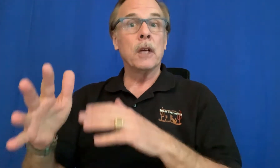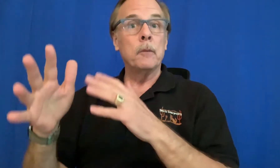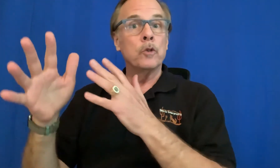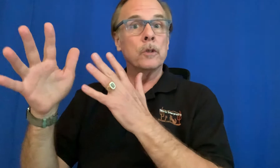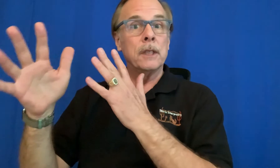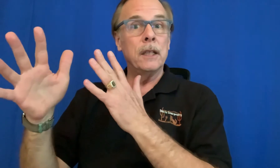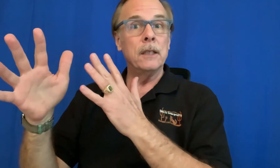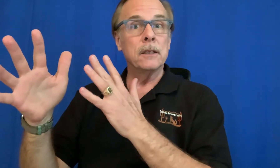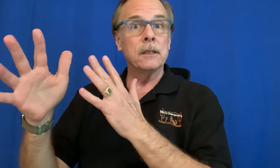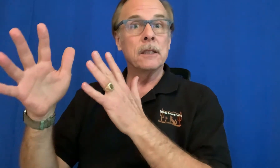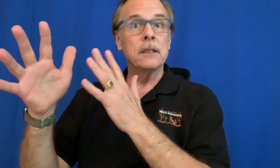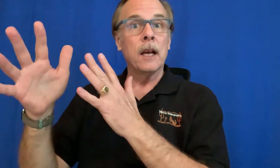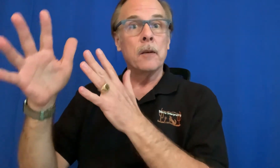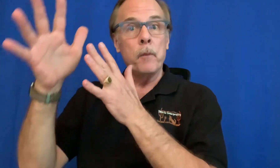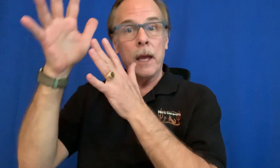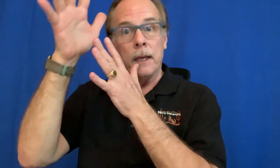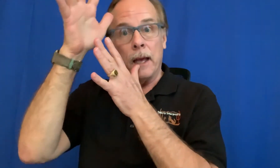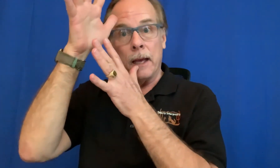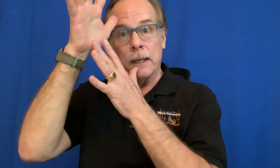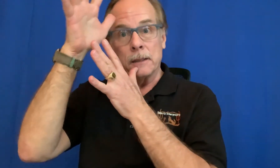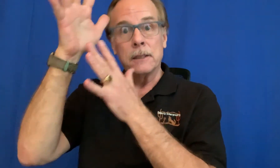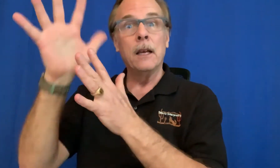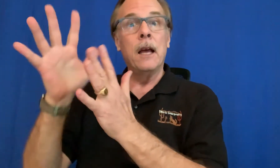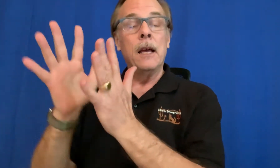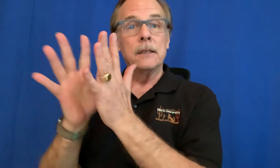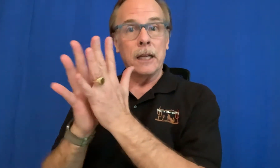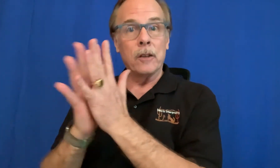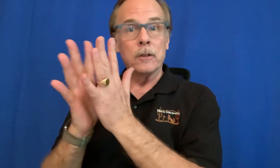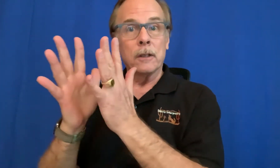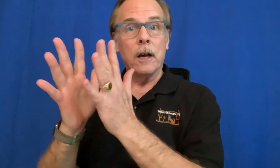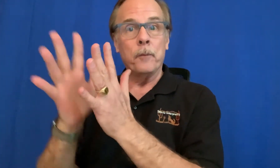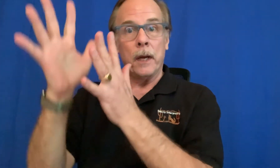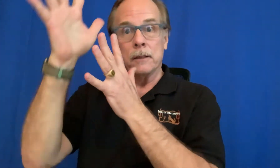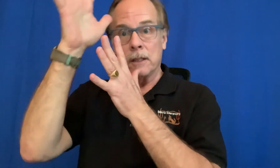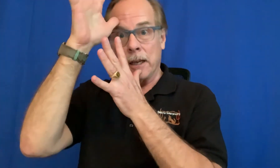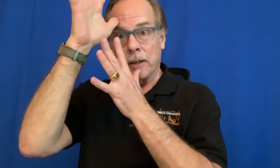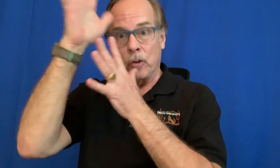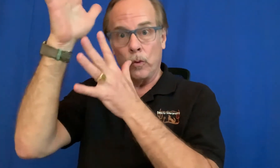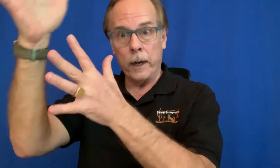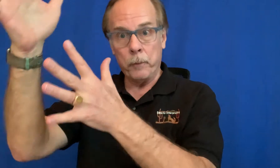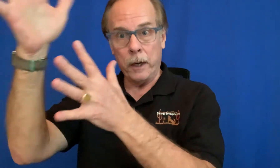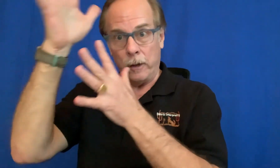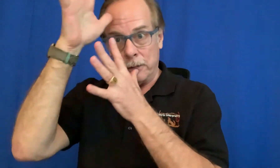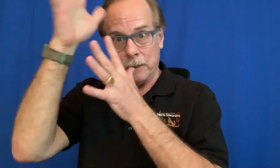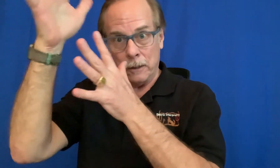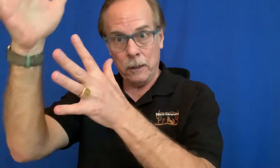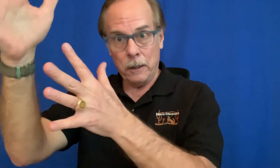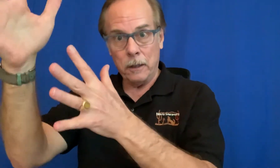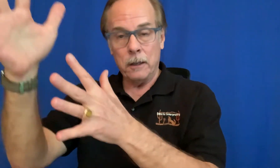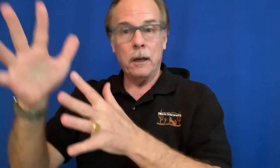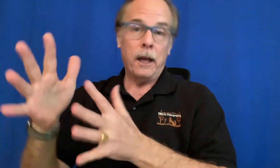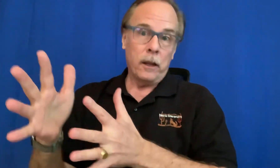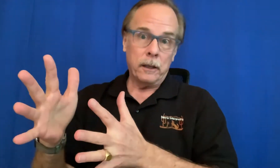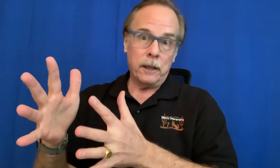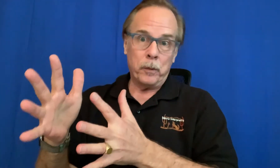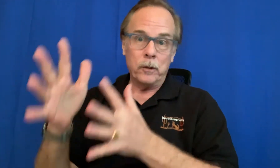you'll see this sign made as together as a compound sign, grandparents. I like that